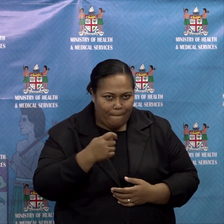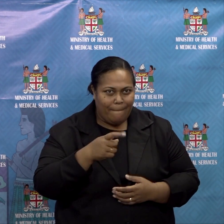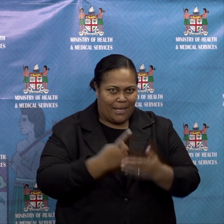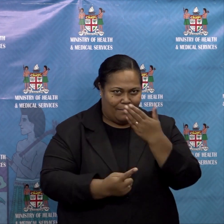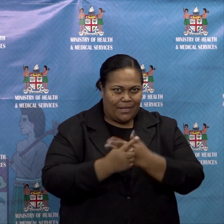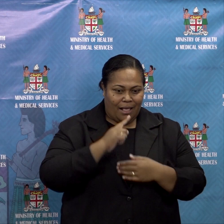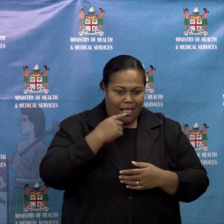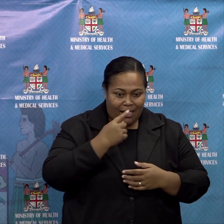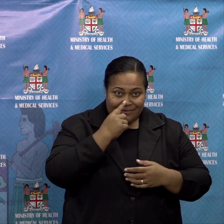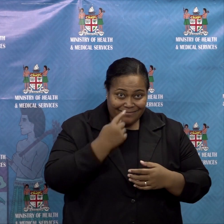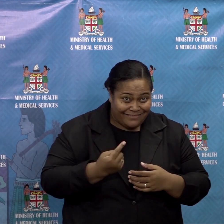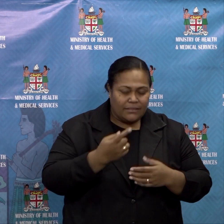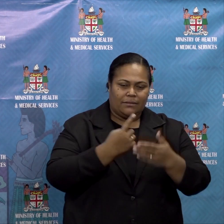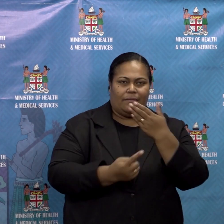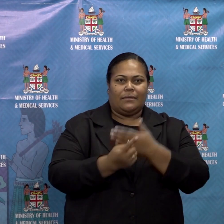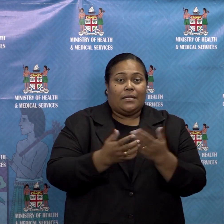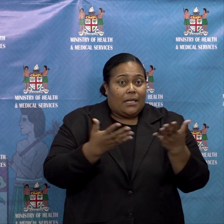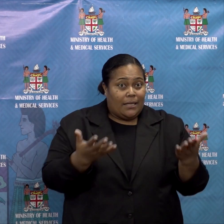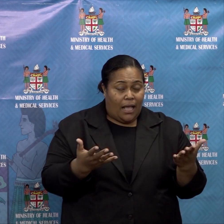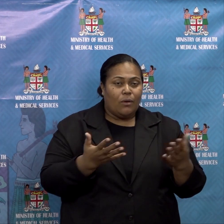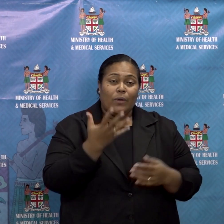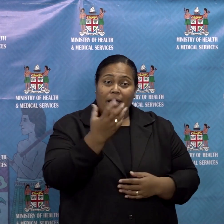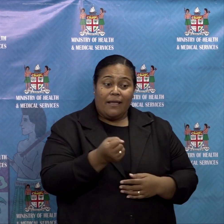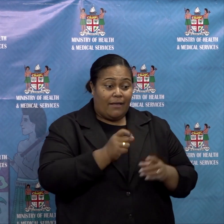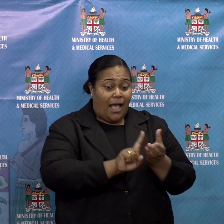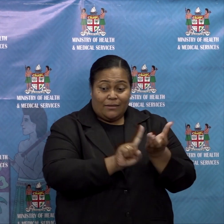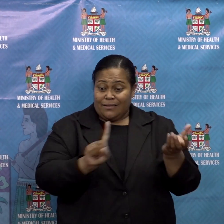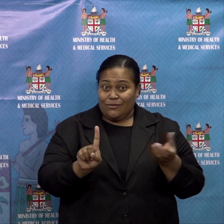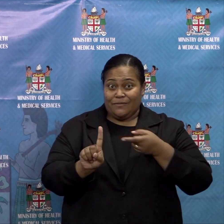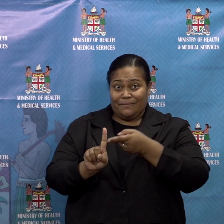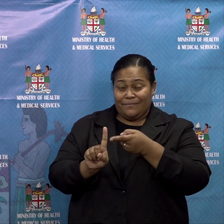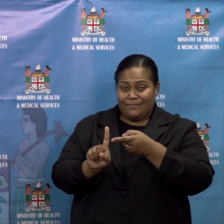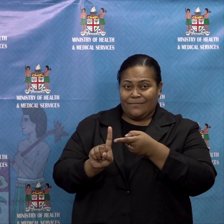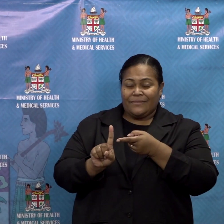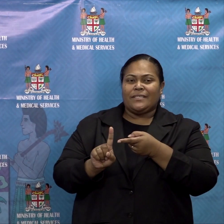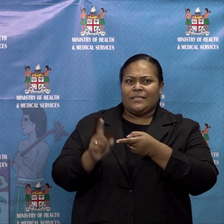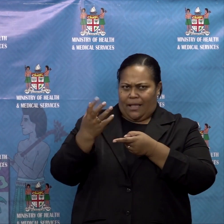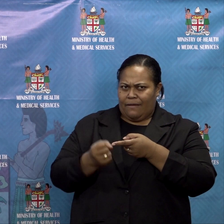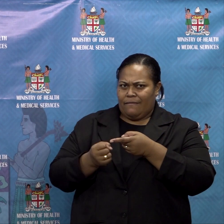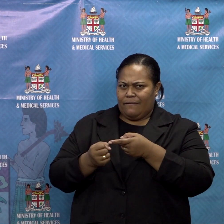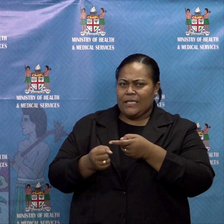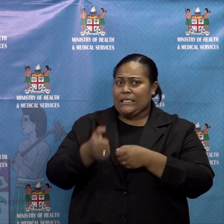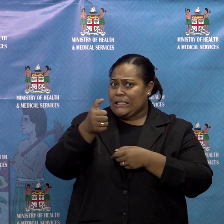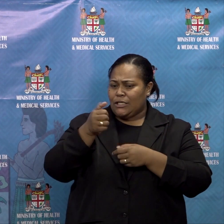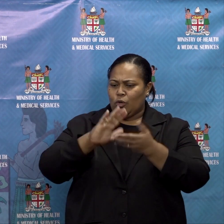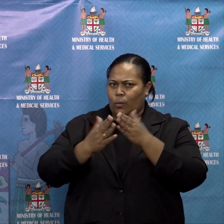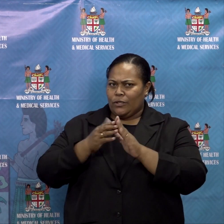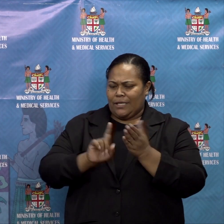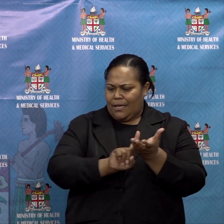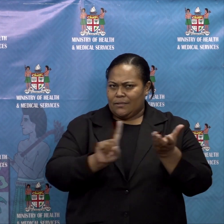hospital isolation facilities active. 6 are community isolations and 7